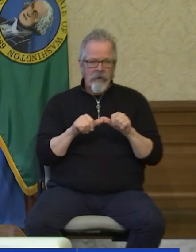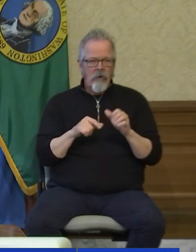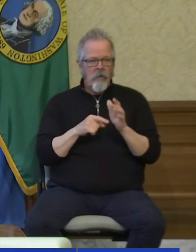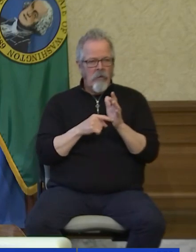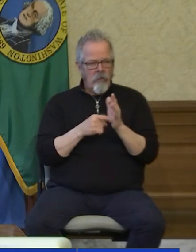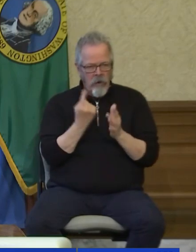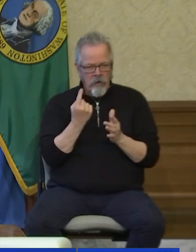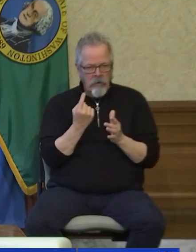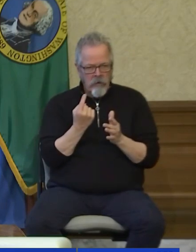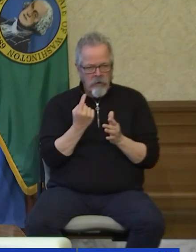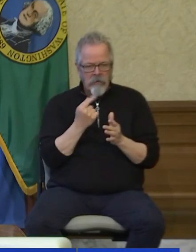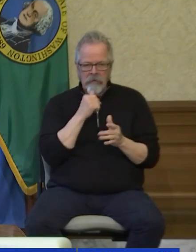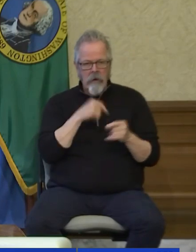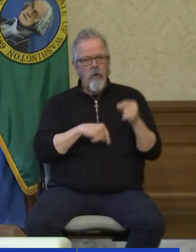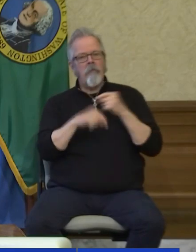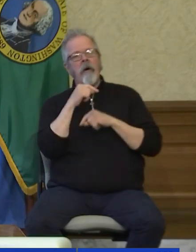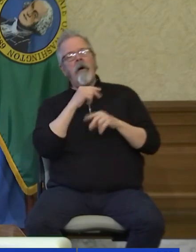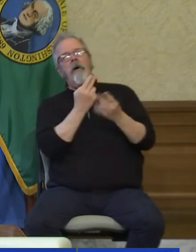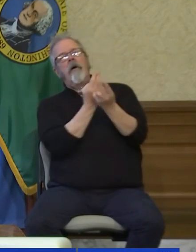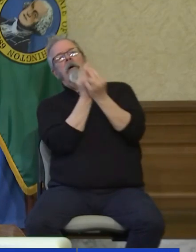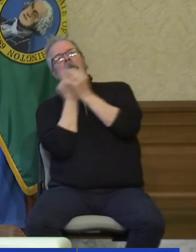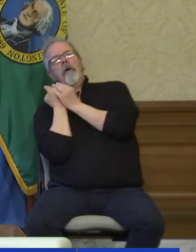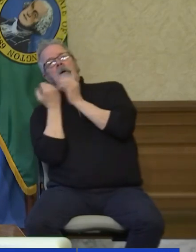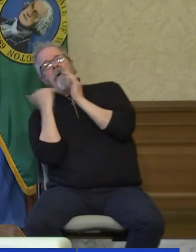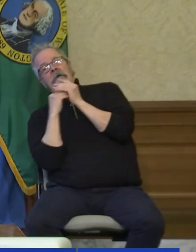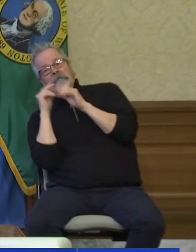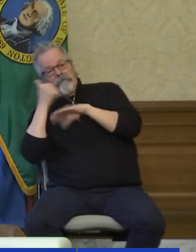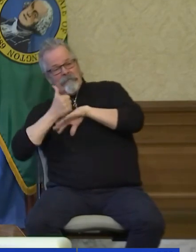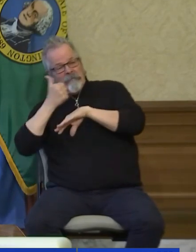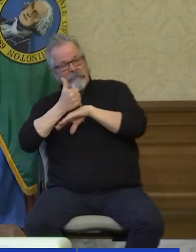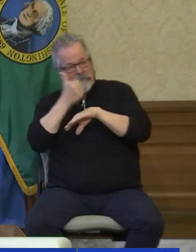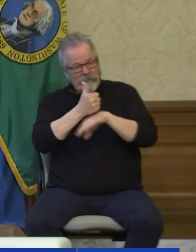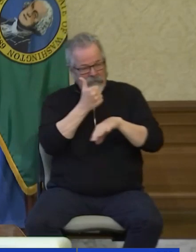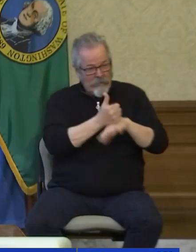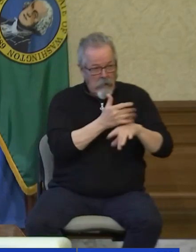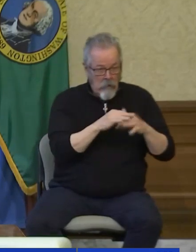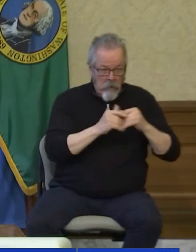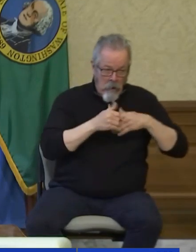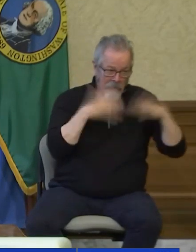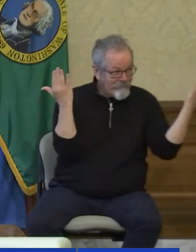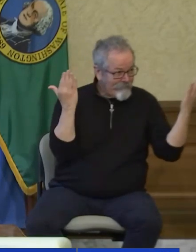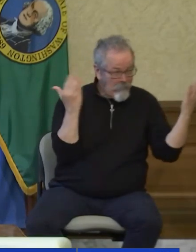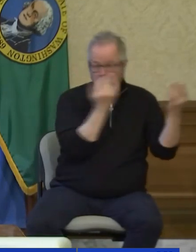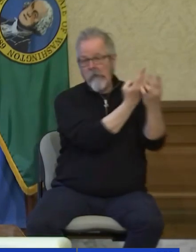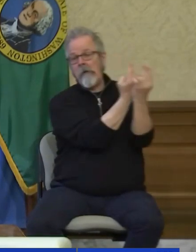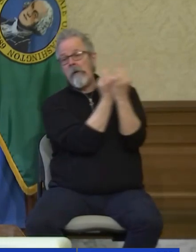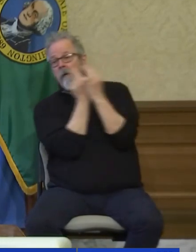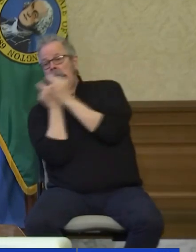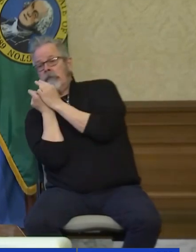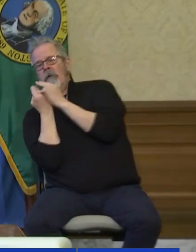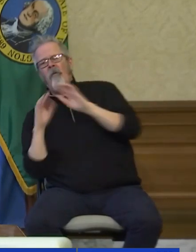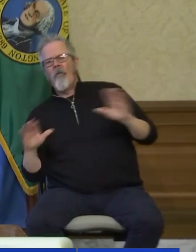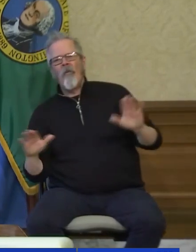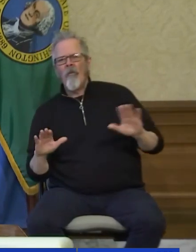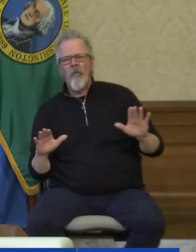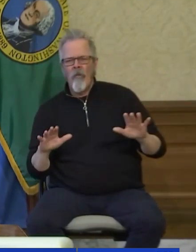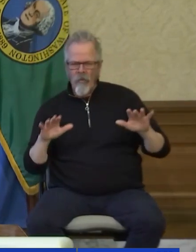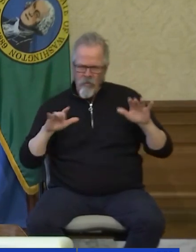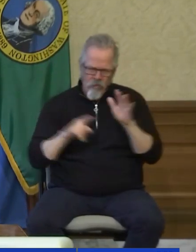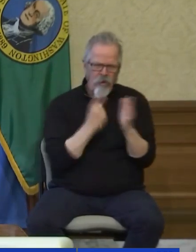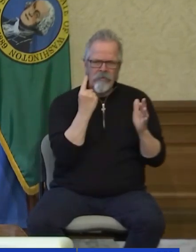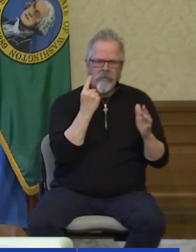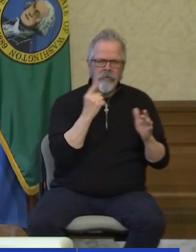questions. Any last words, Governor? No, I just want to thank everyone who has helped us design this